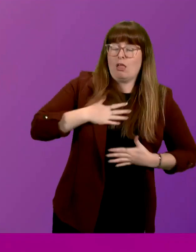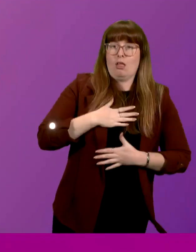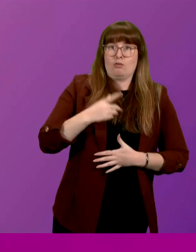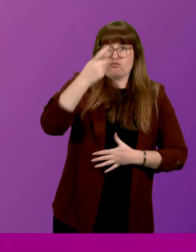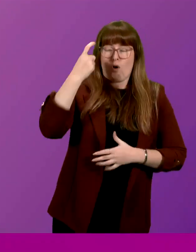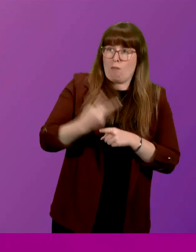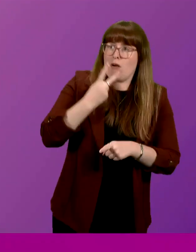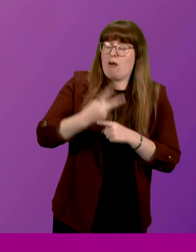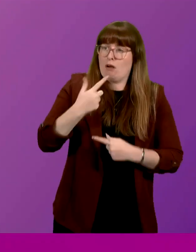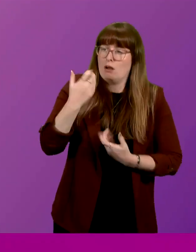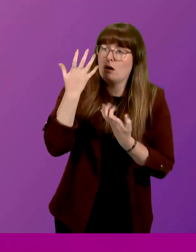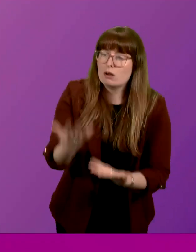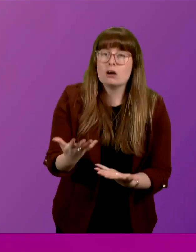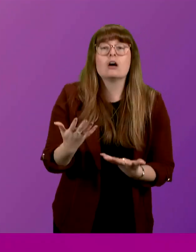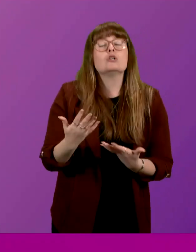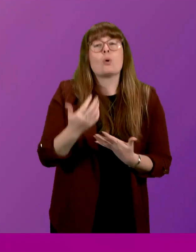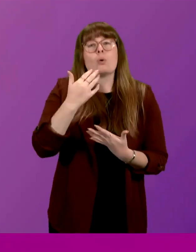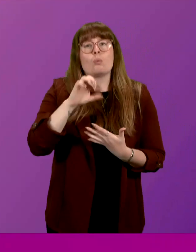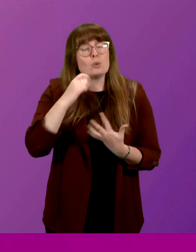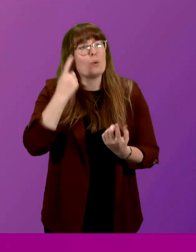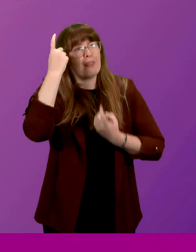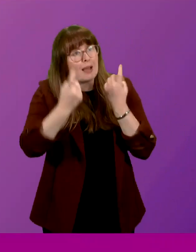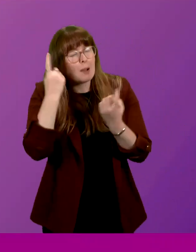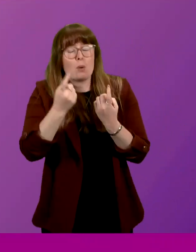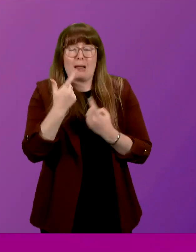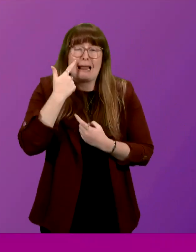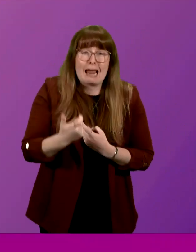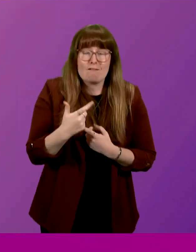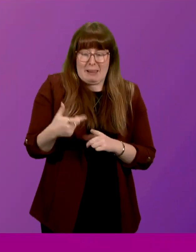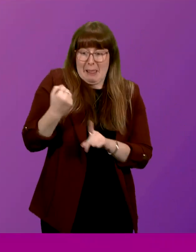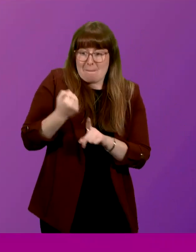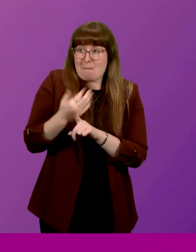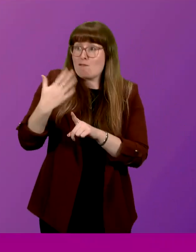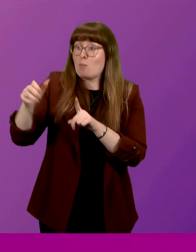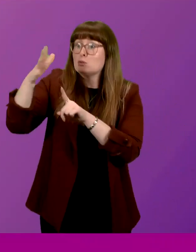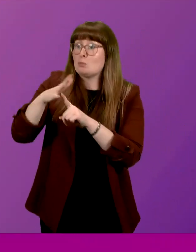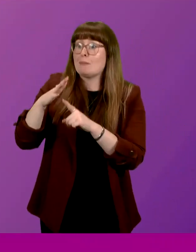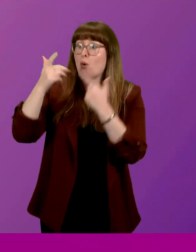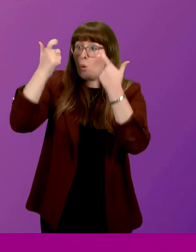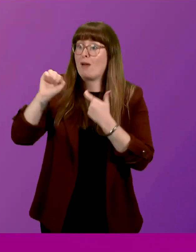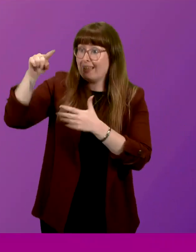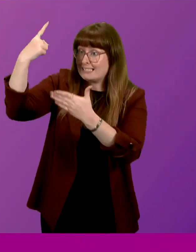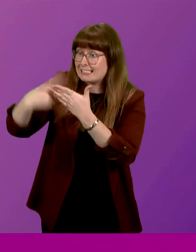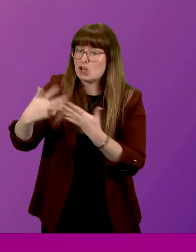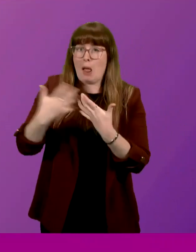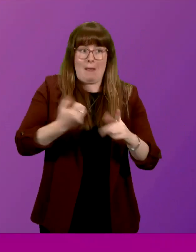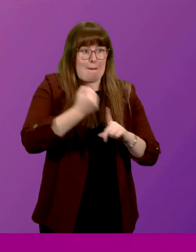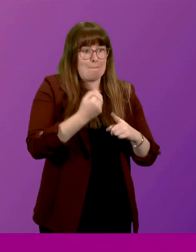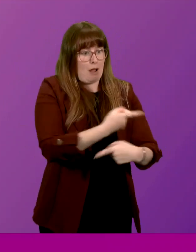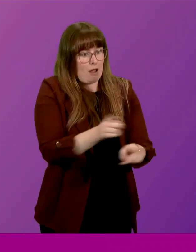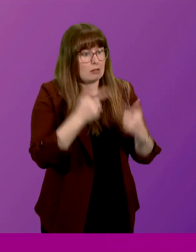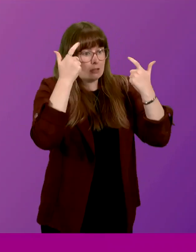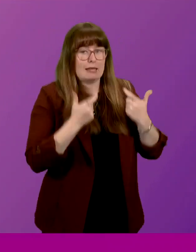The government will consider carefully the implications of the ruling. These will be considered by